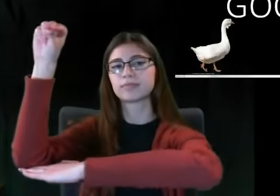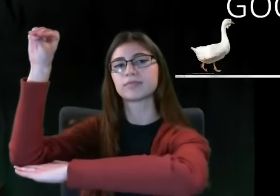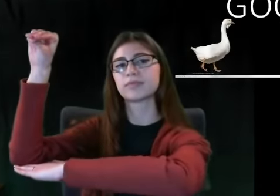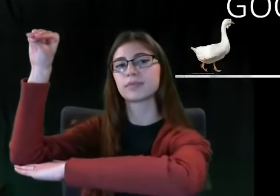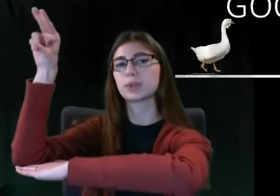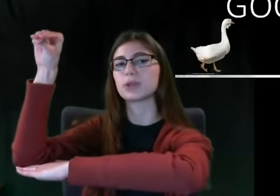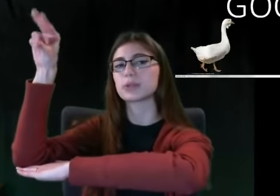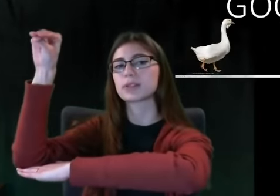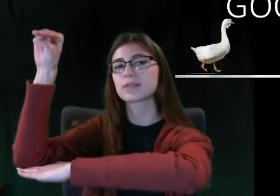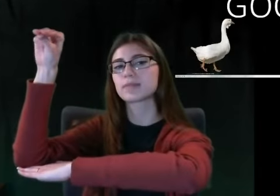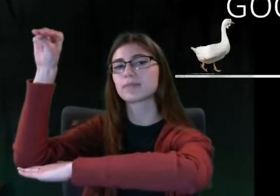Goose.